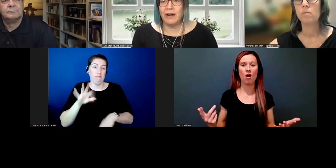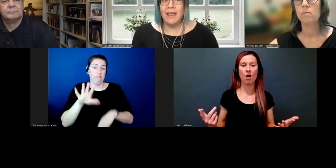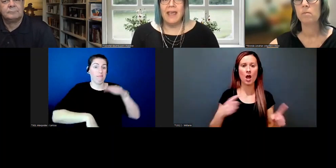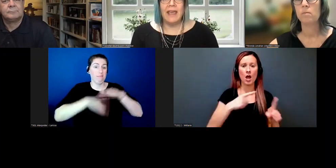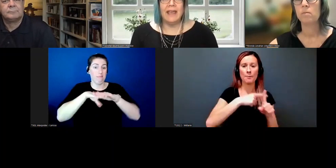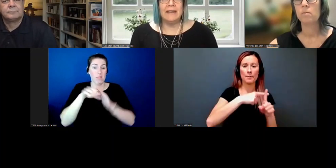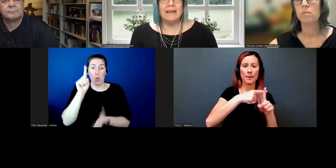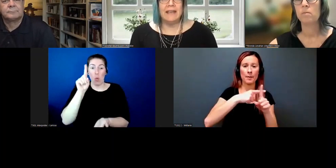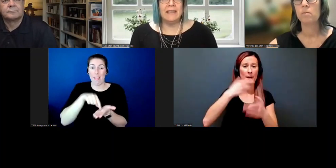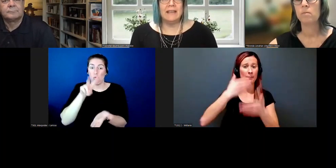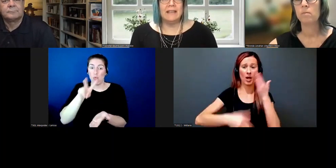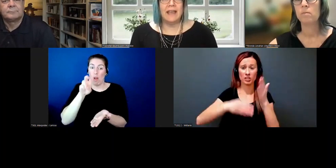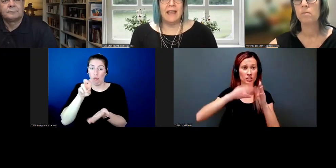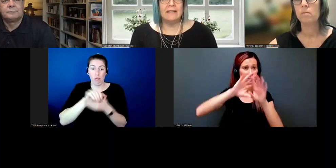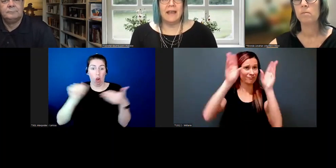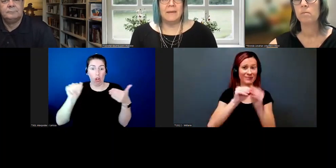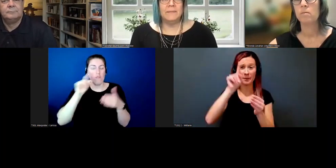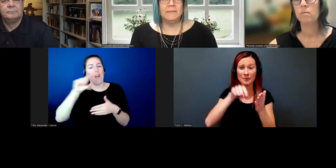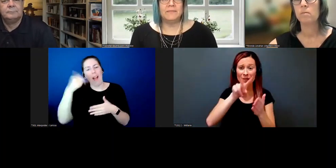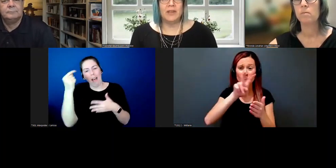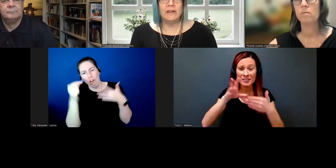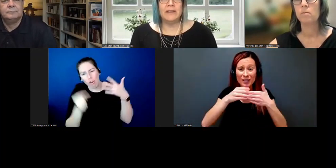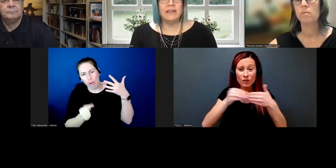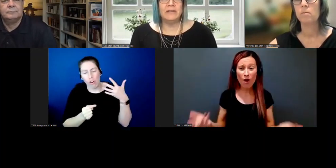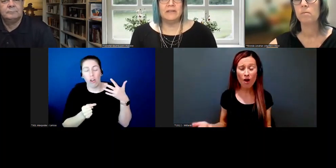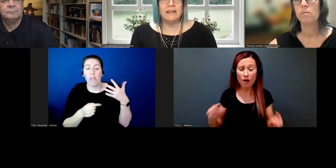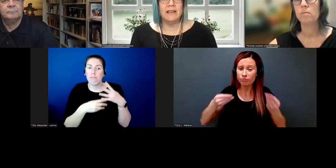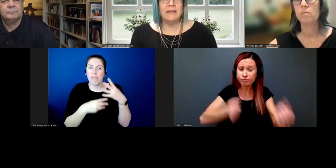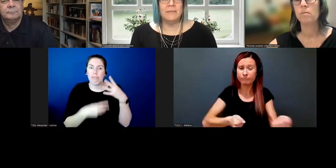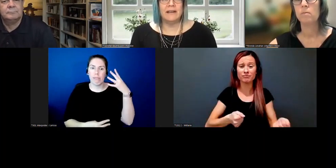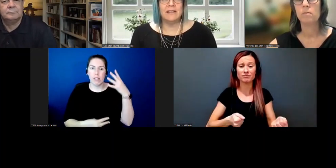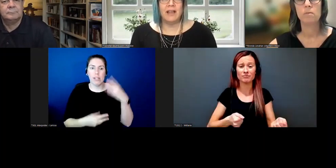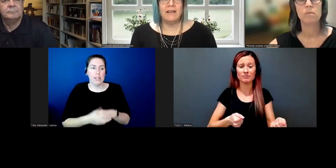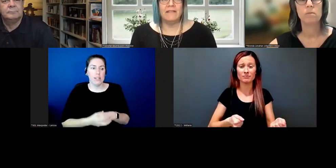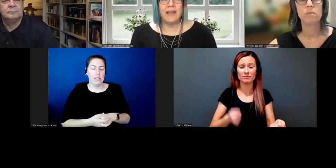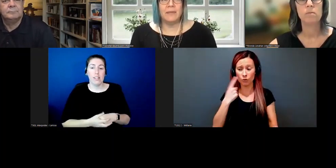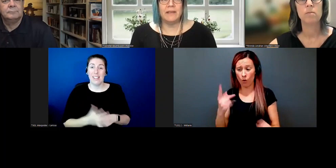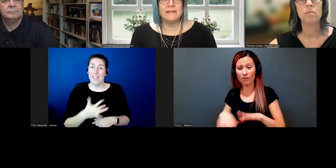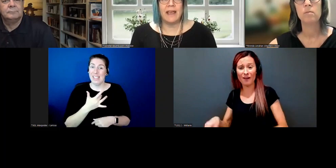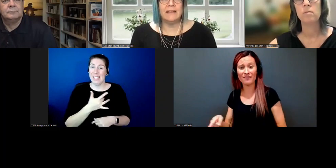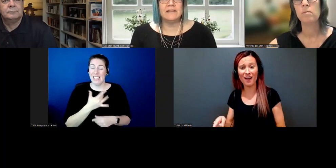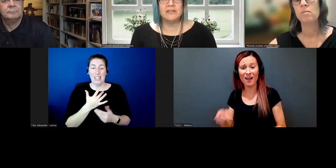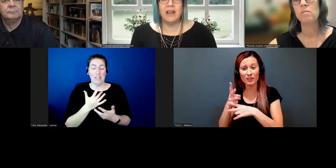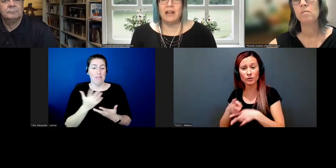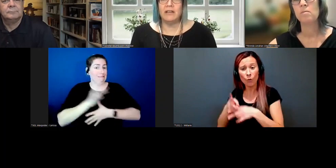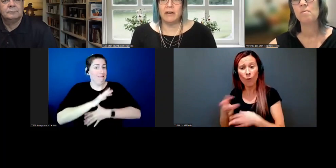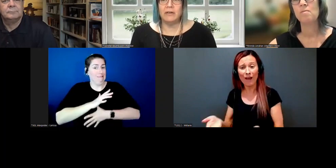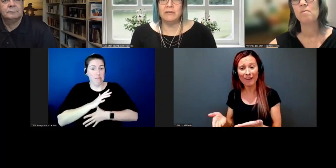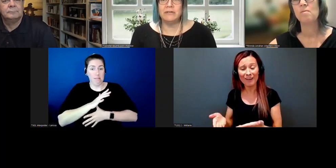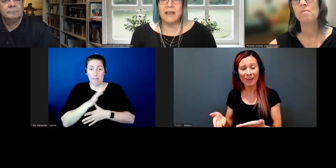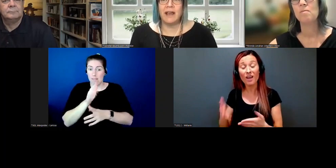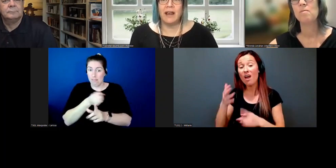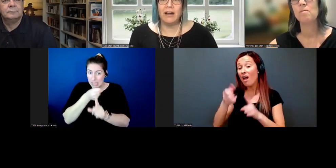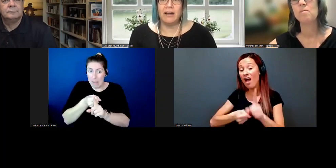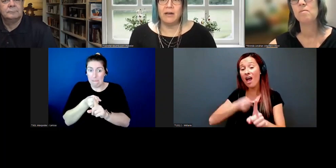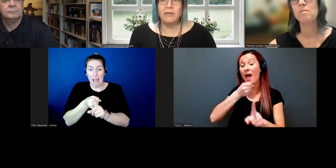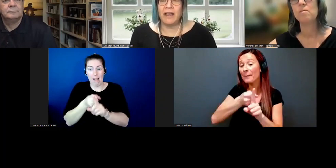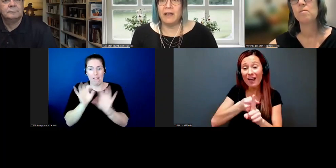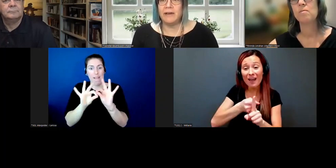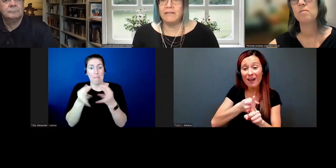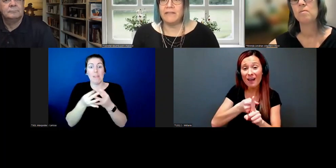for. And I think that a really huge thing that impacts a lot of families as their child grows